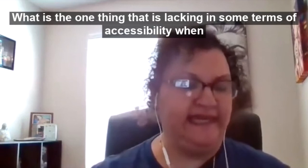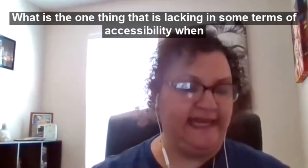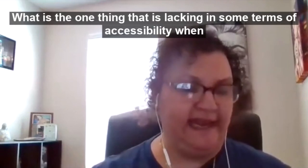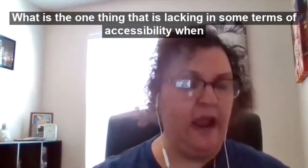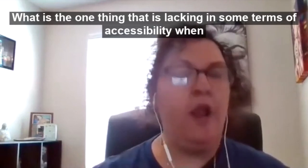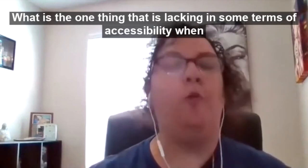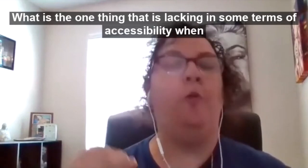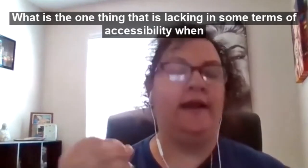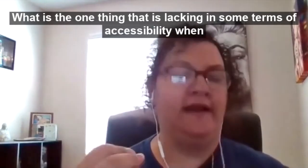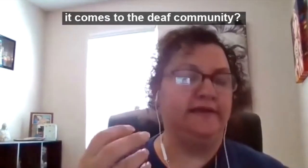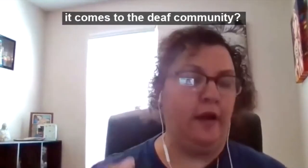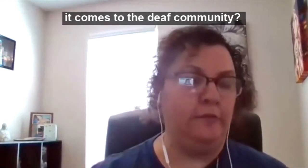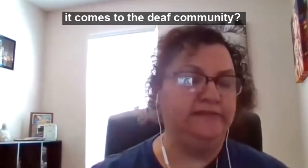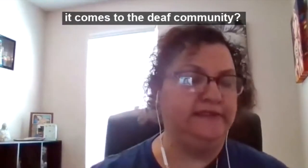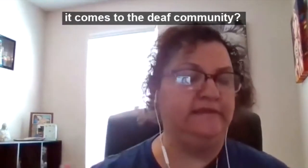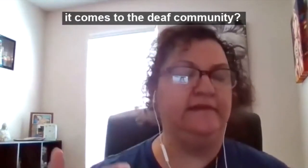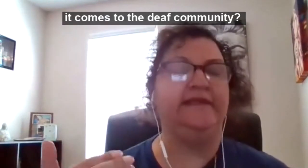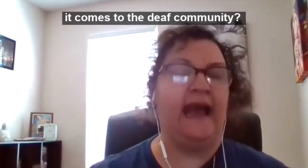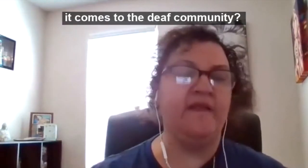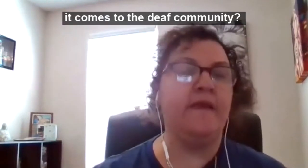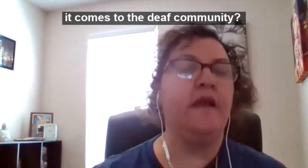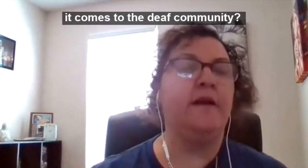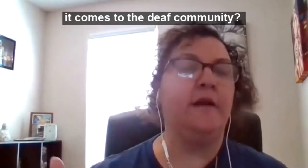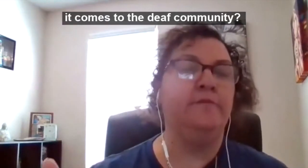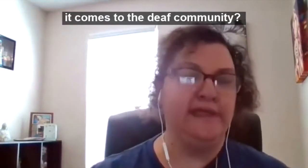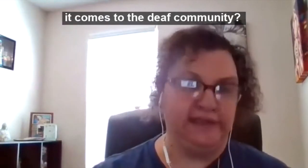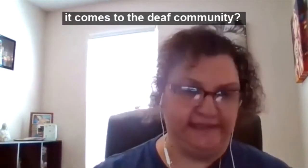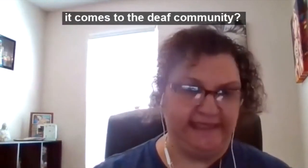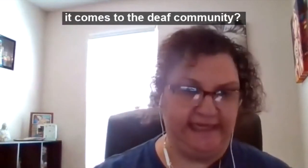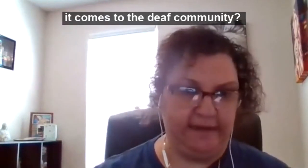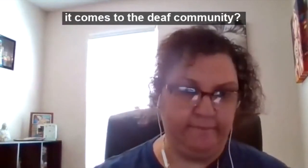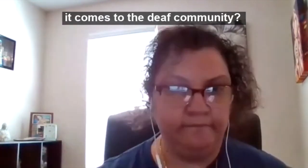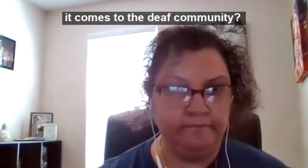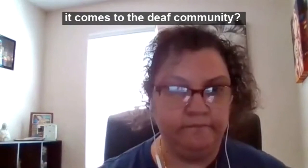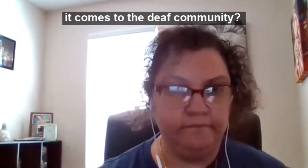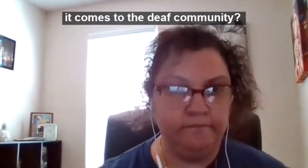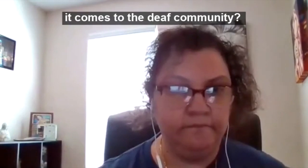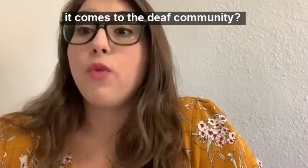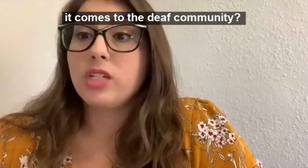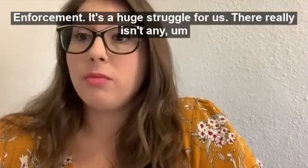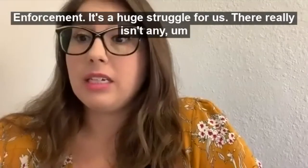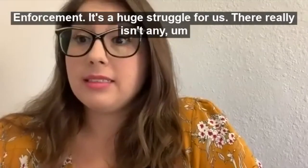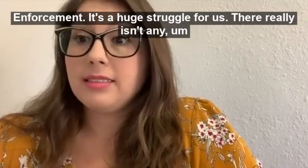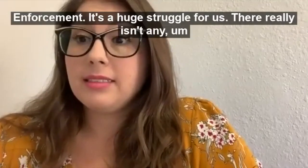accessibility when it comes to the deaf community? Enforcement.